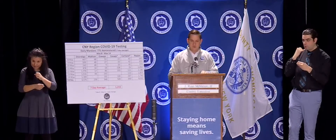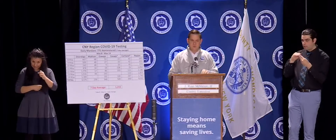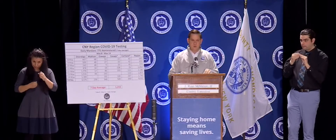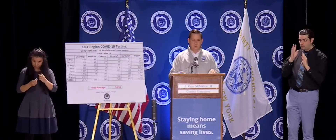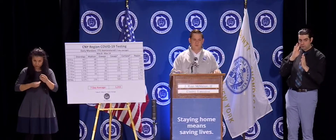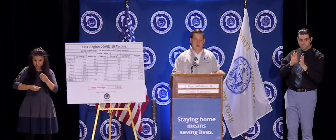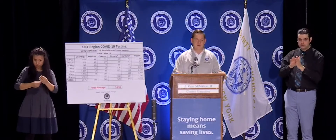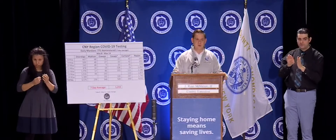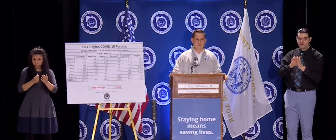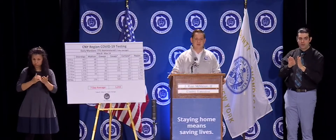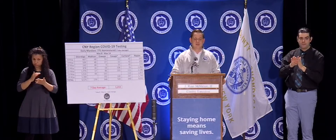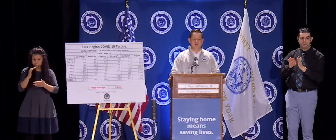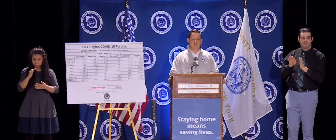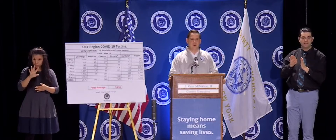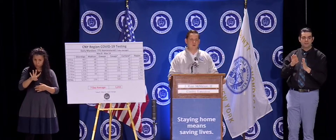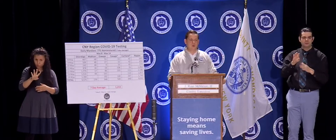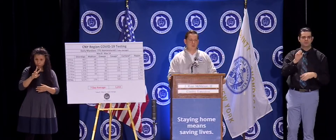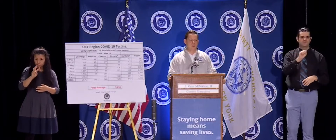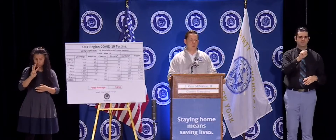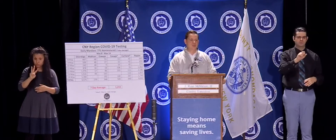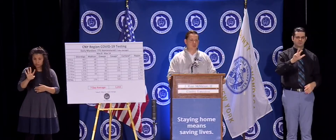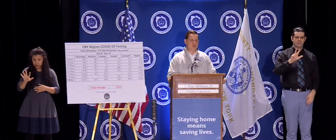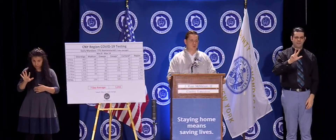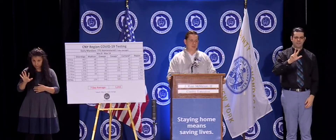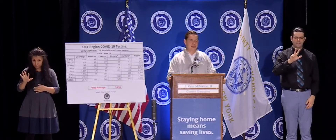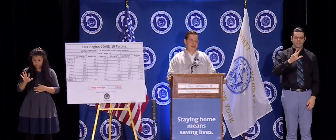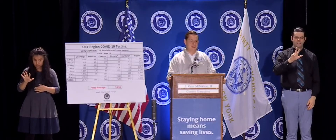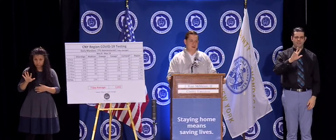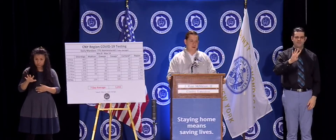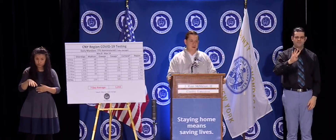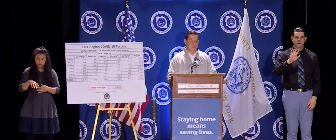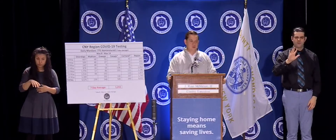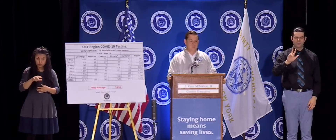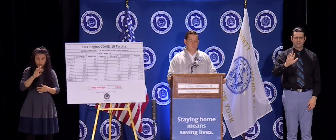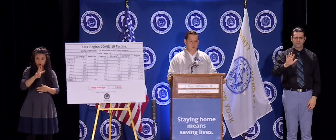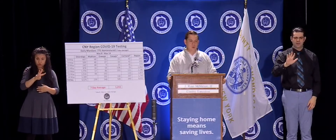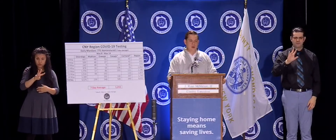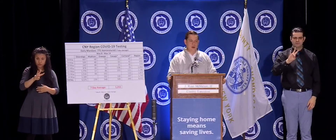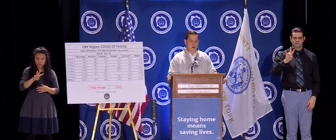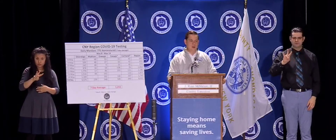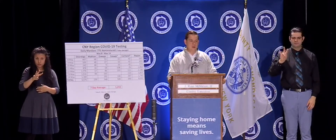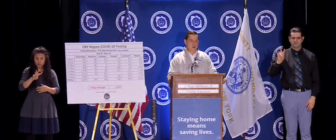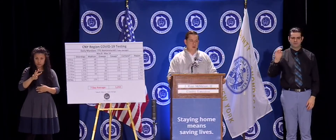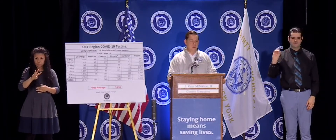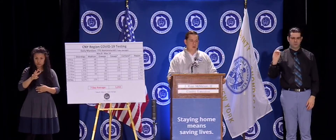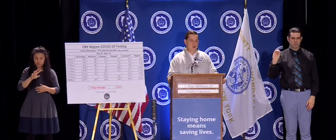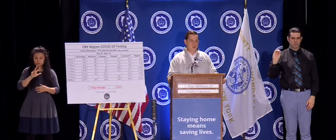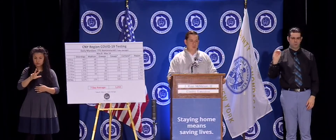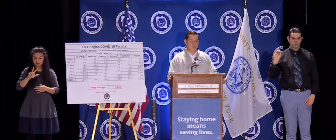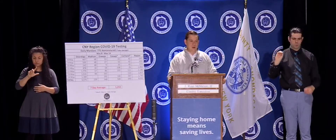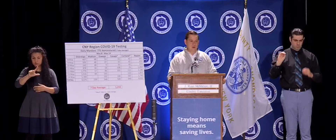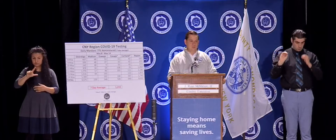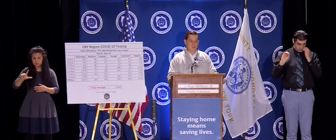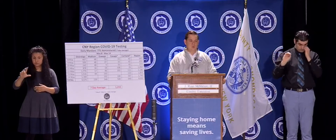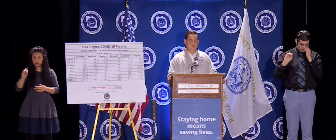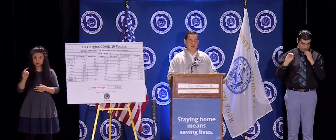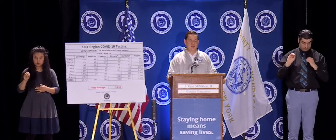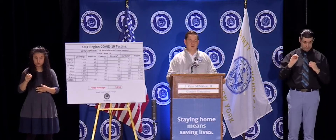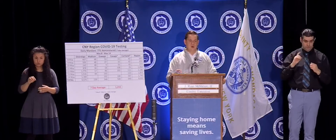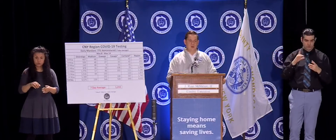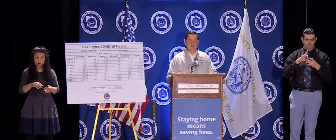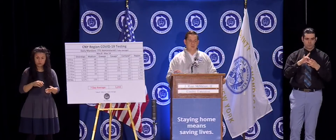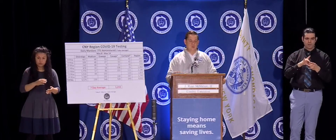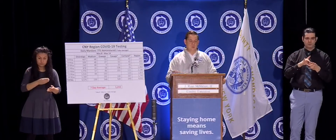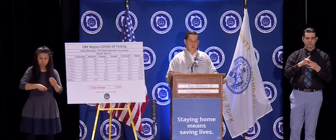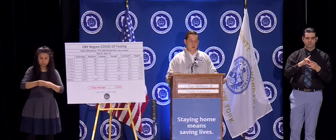I believe it's 435-3770 for questions related to restart, what